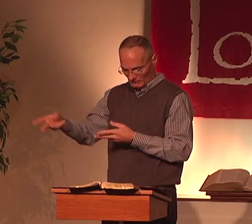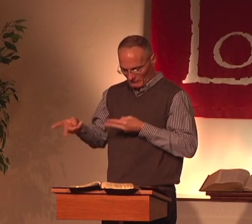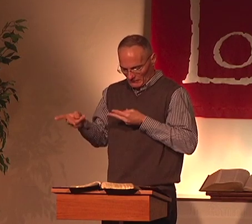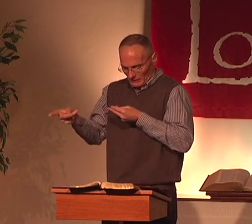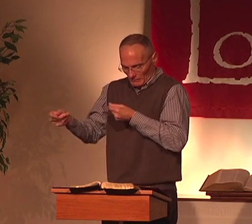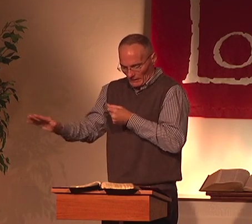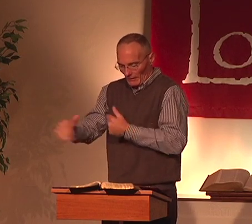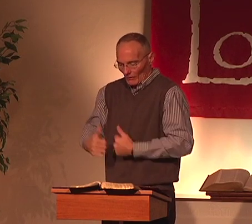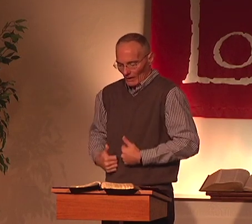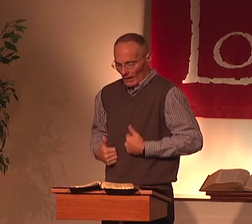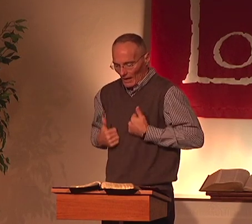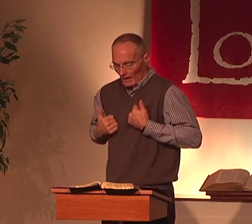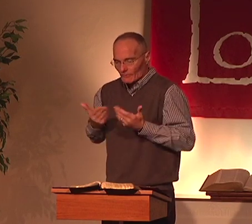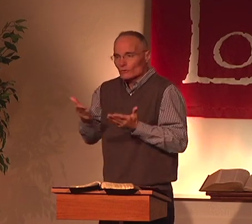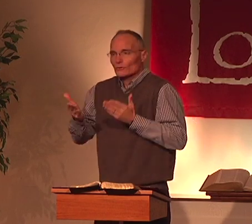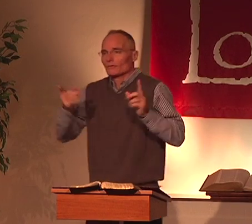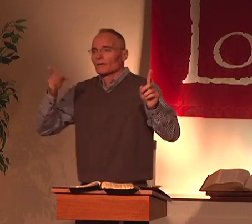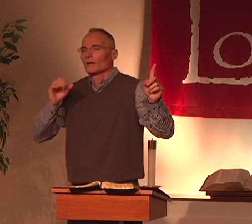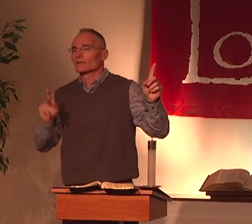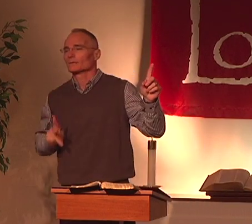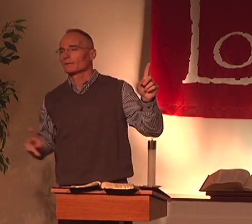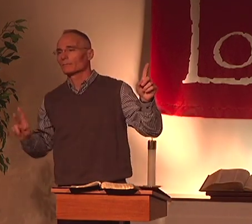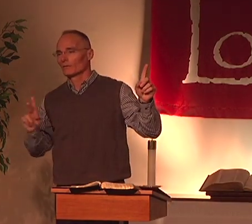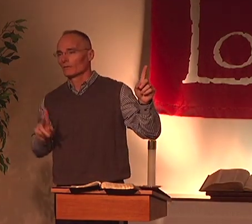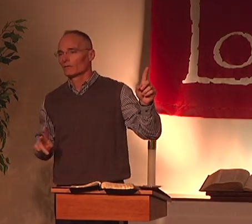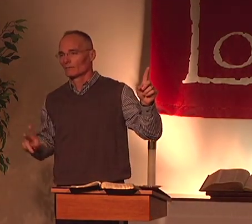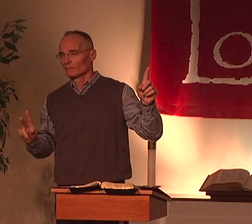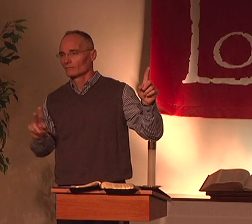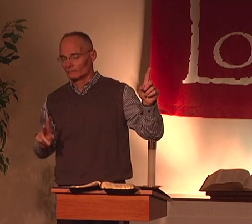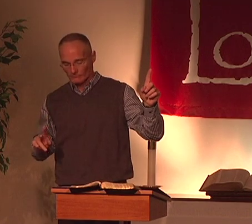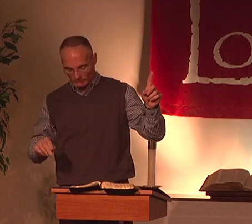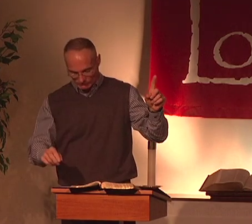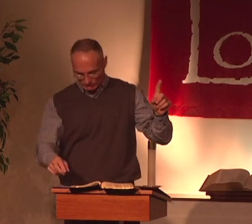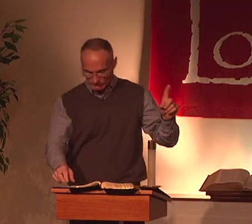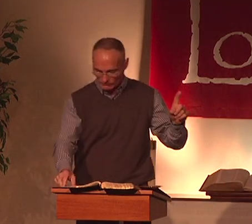And they are Spending their lives In service To God's people